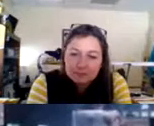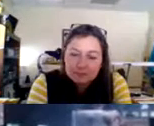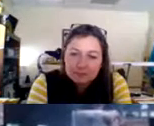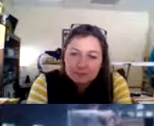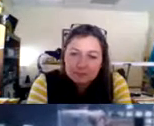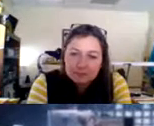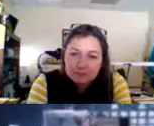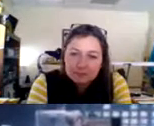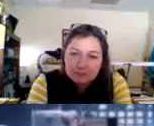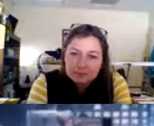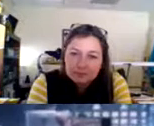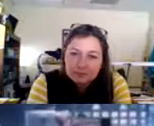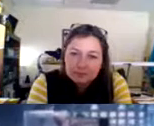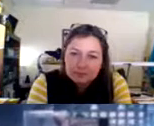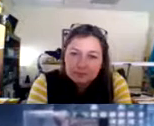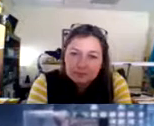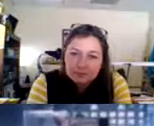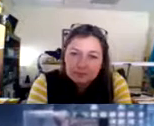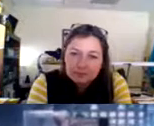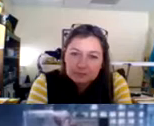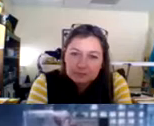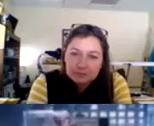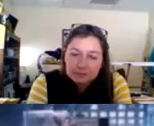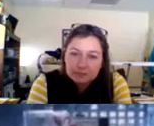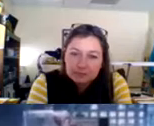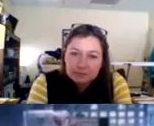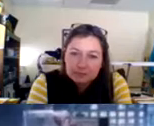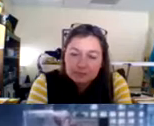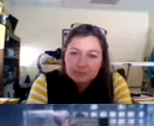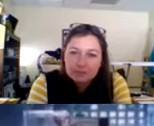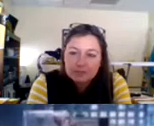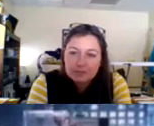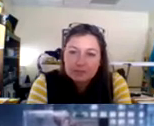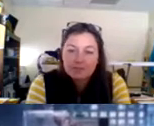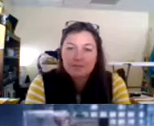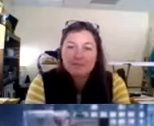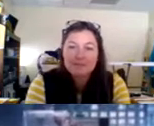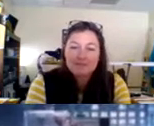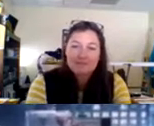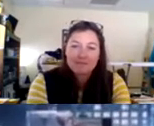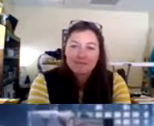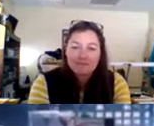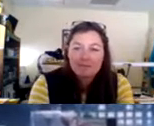love to know what this guy's story is. I mean, was this a prank? Is he a scam artist? Is he just very, very bad at his